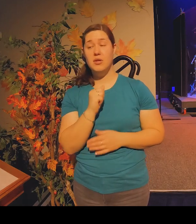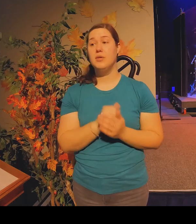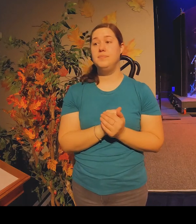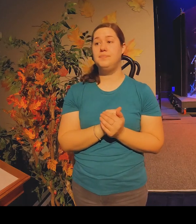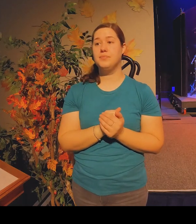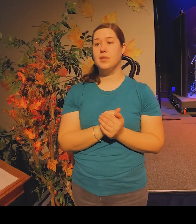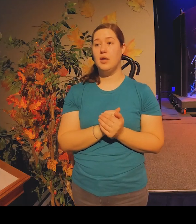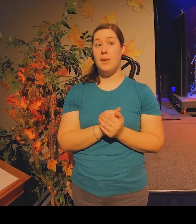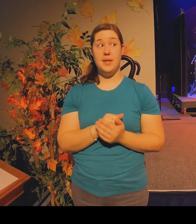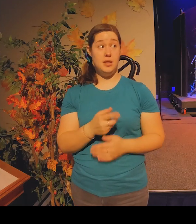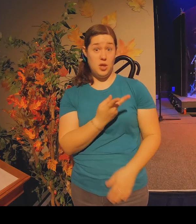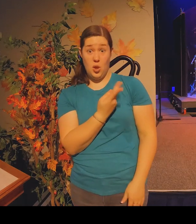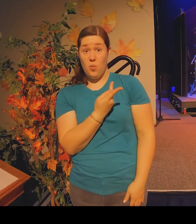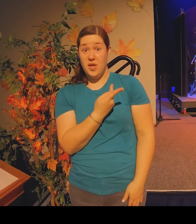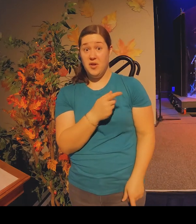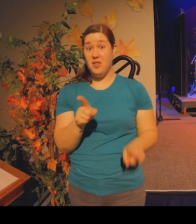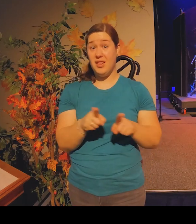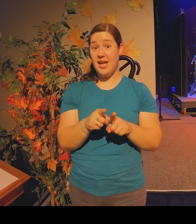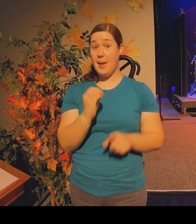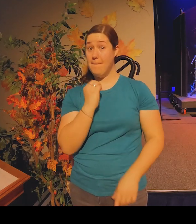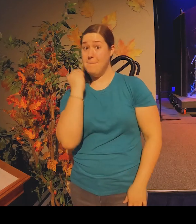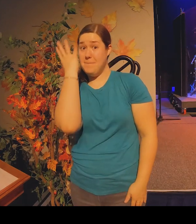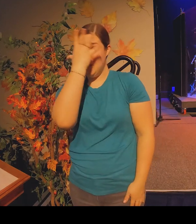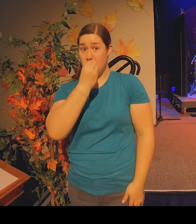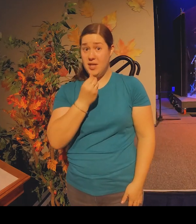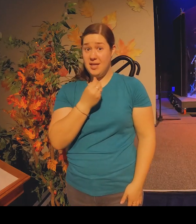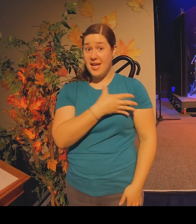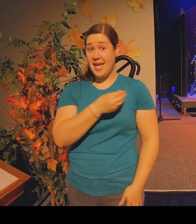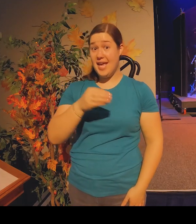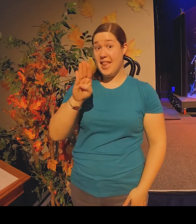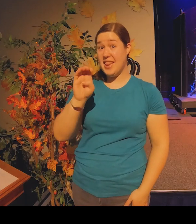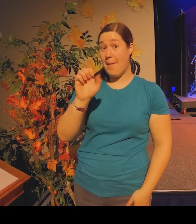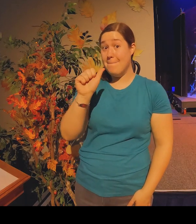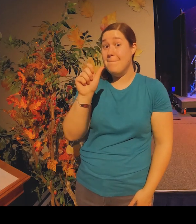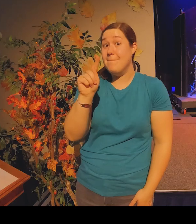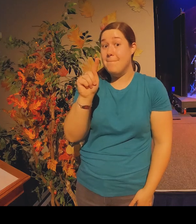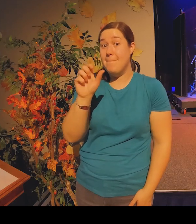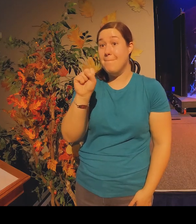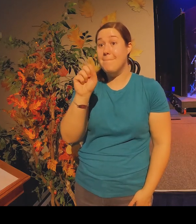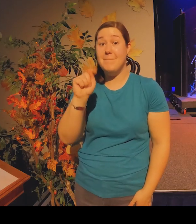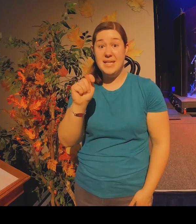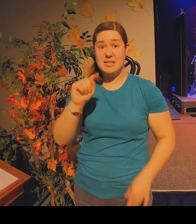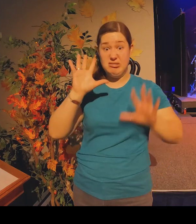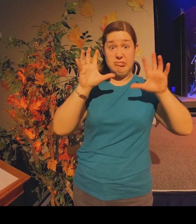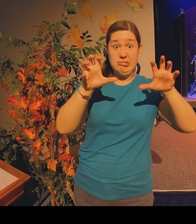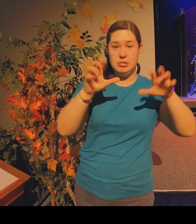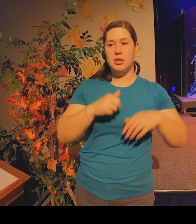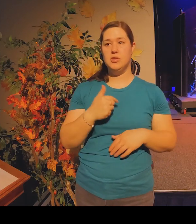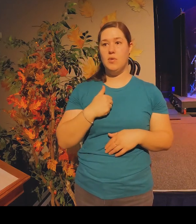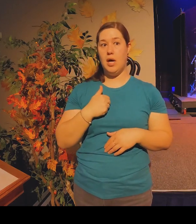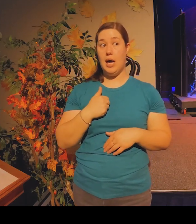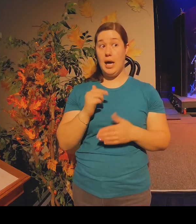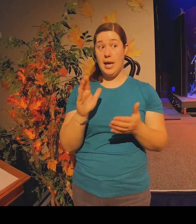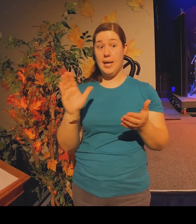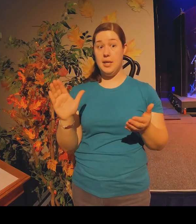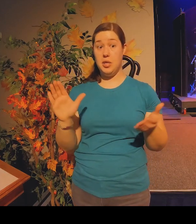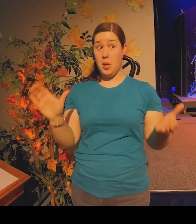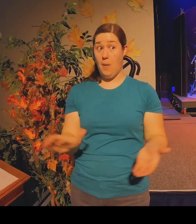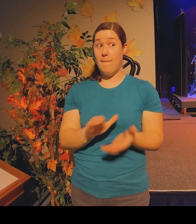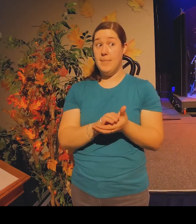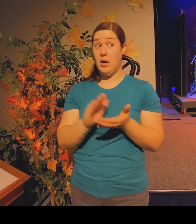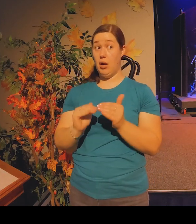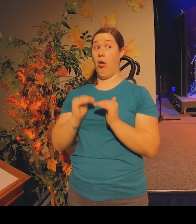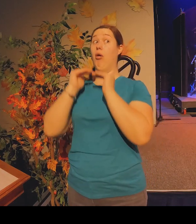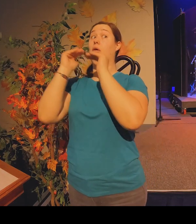up like crazy, all right? And when I look at her and I think of all those other people I maybe could